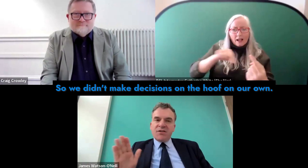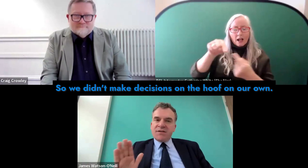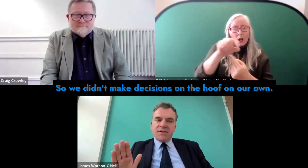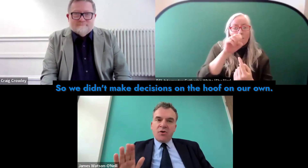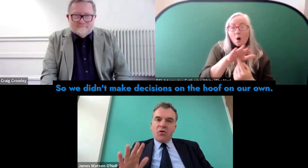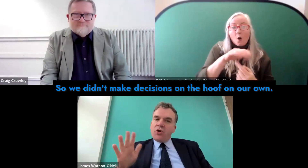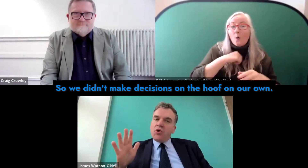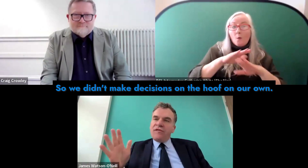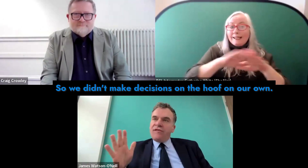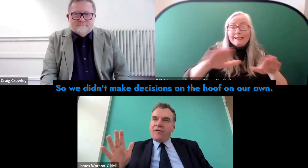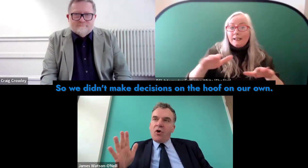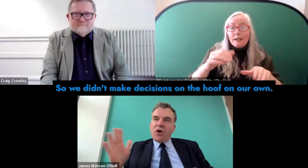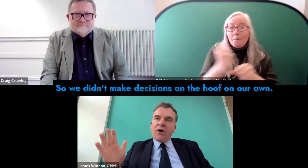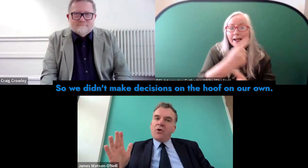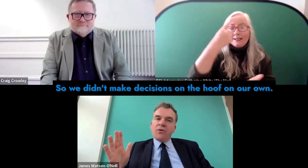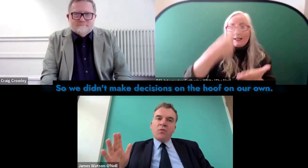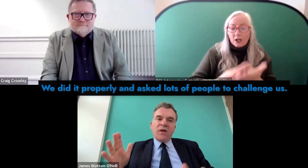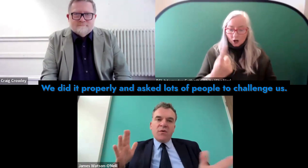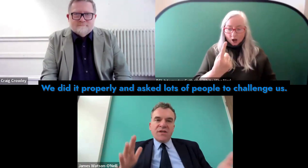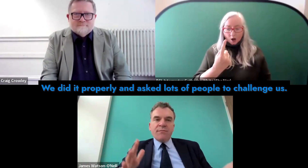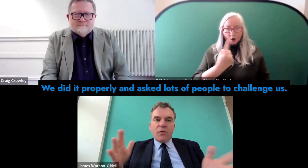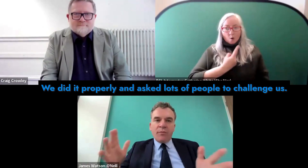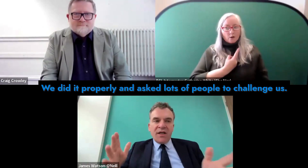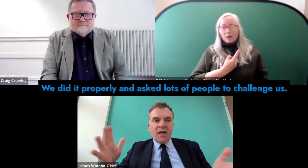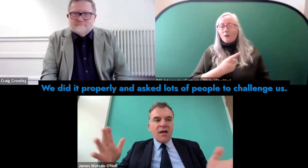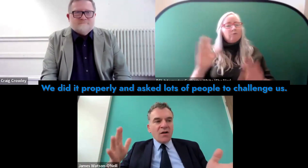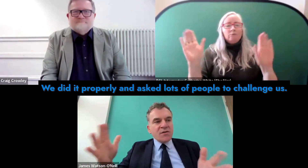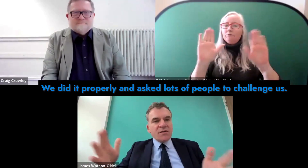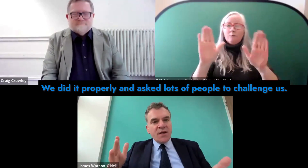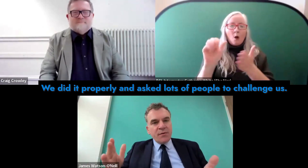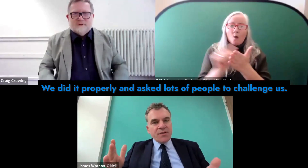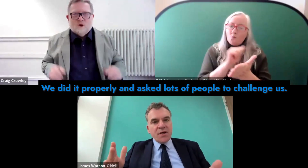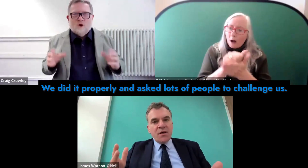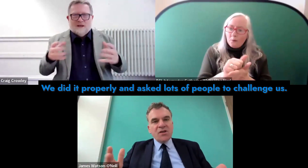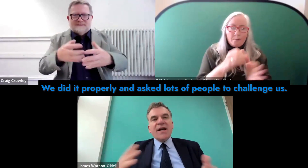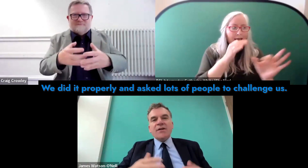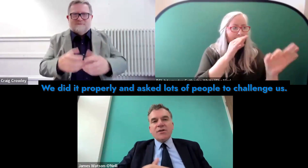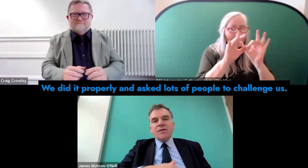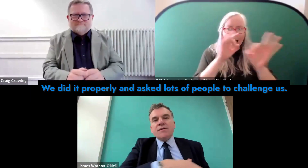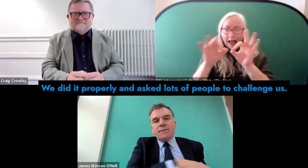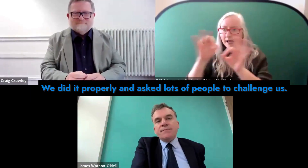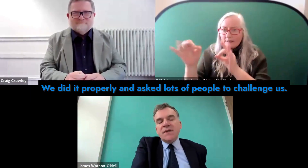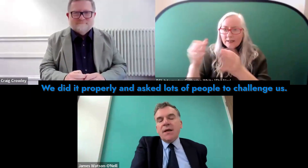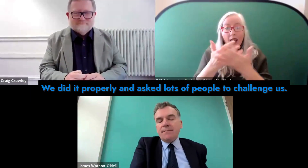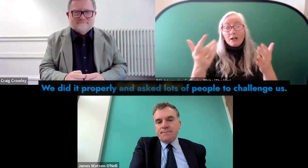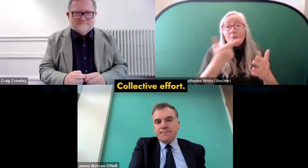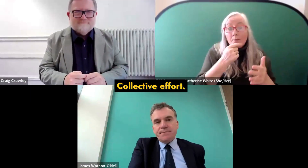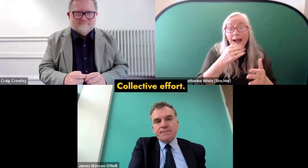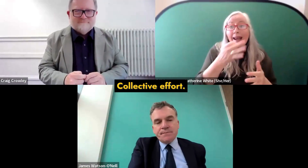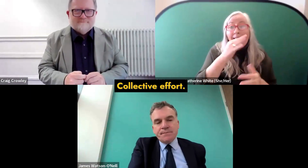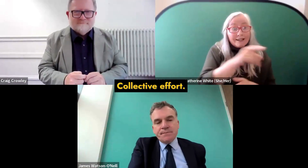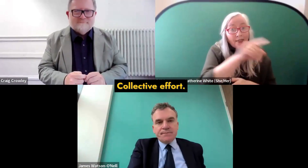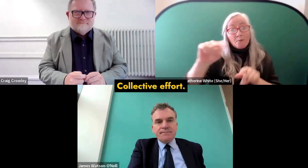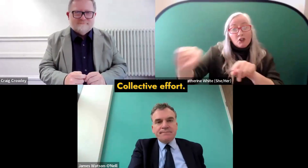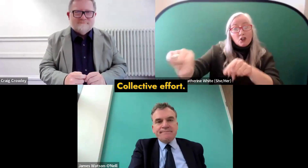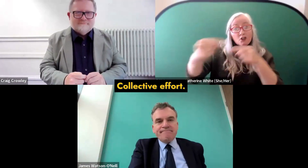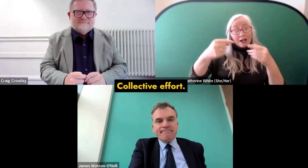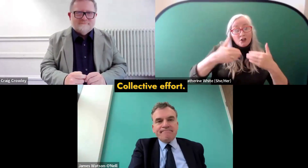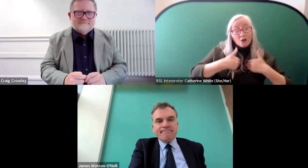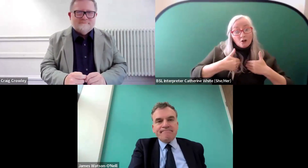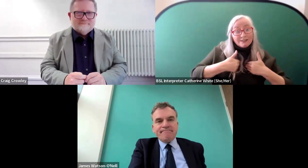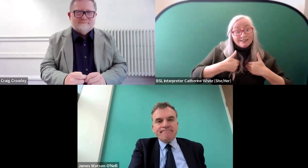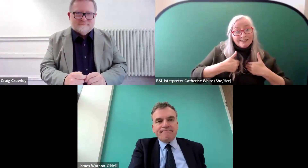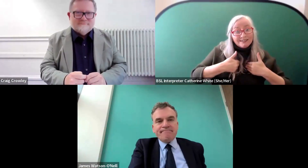make decisions on the hoof on our own. We did it properly and asked lots of people to challenge us. Collective